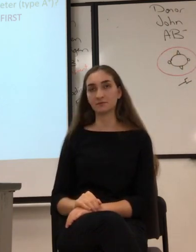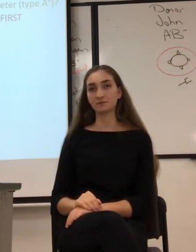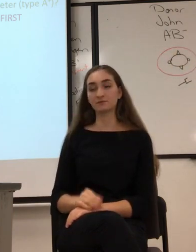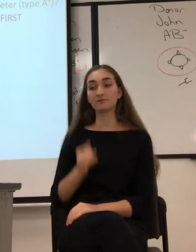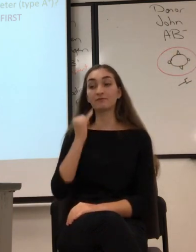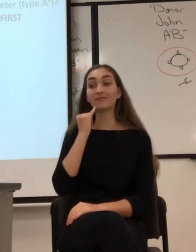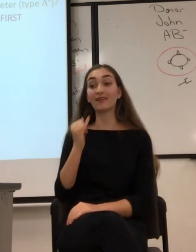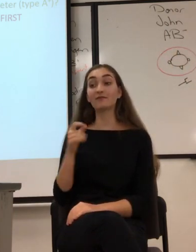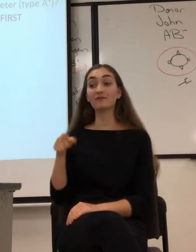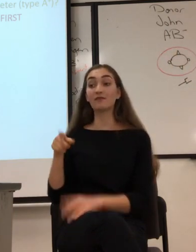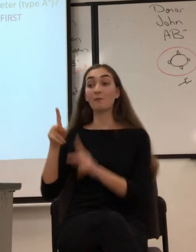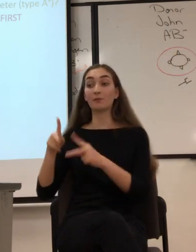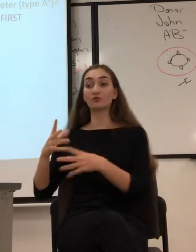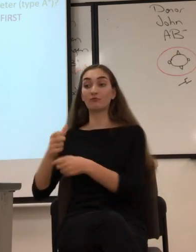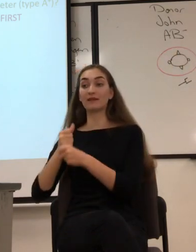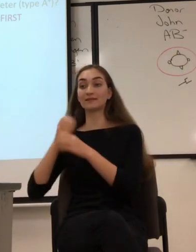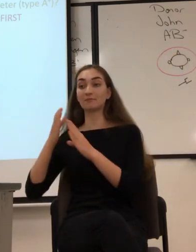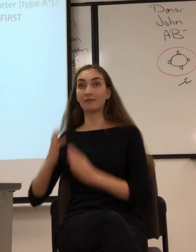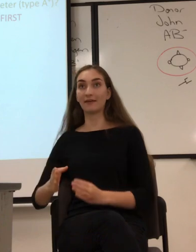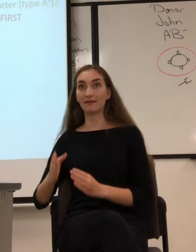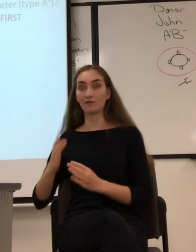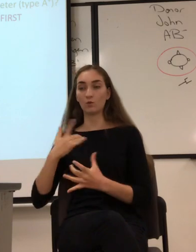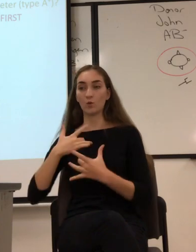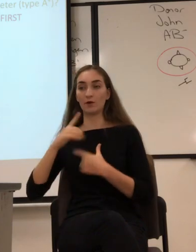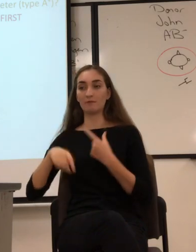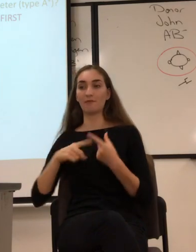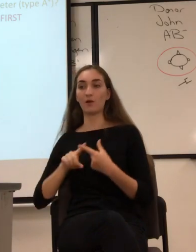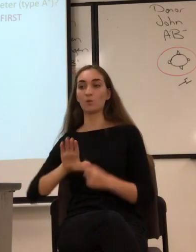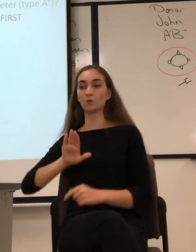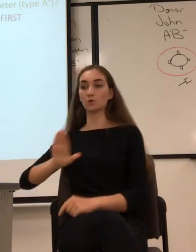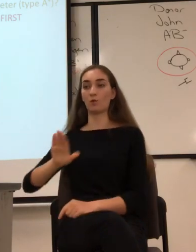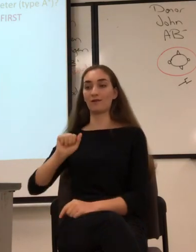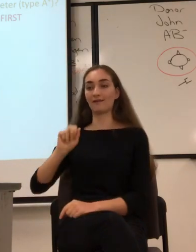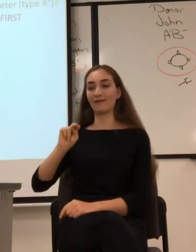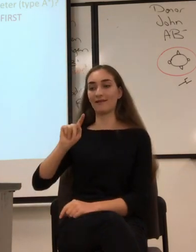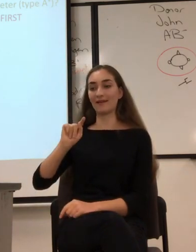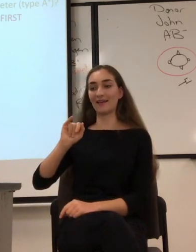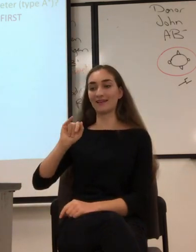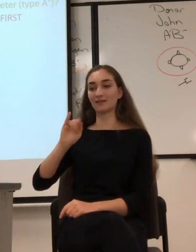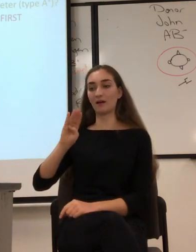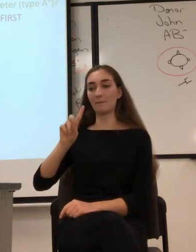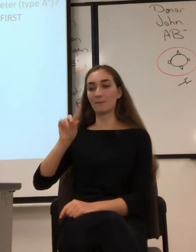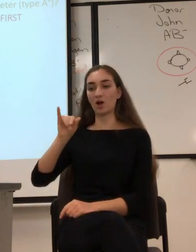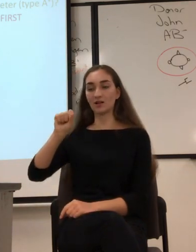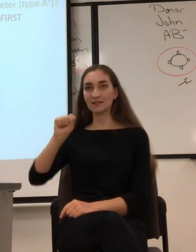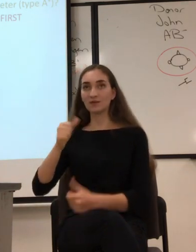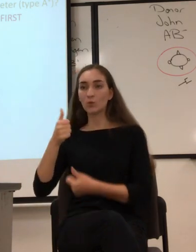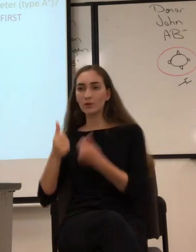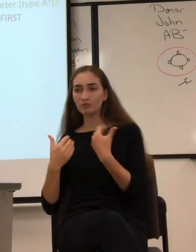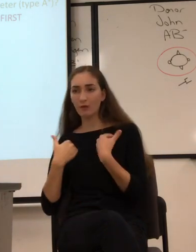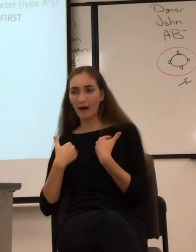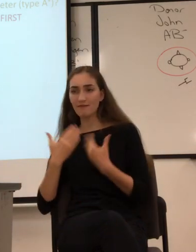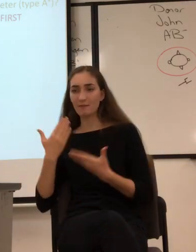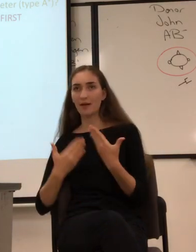And if you're the recipient, we're worried about your antibodies. What antibodies do you have that may cross-react?